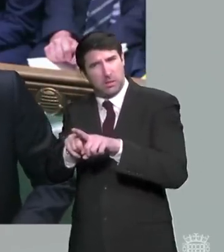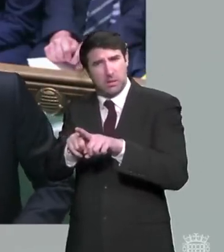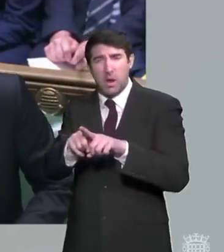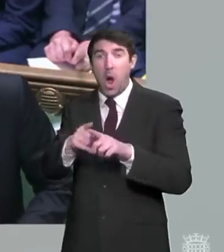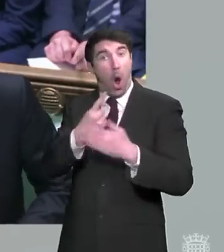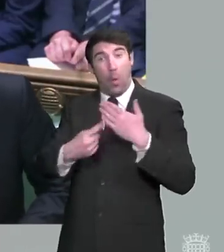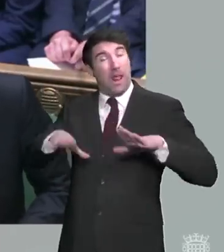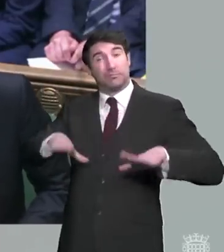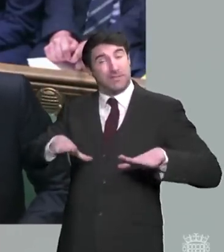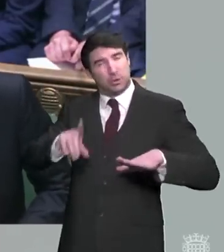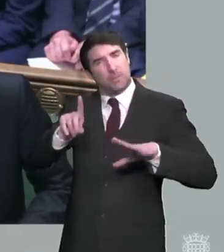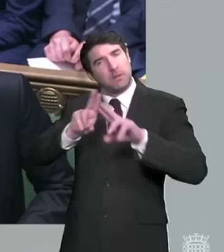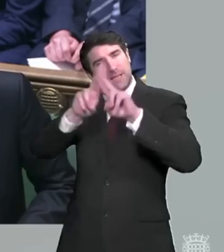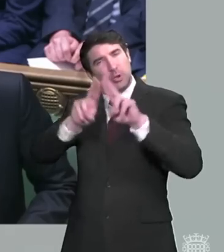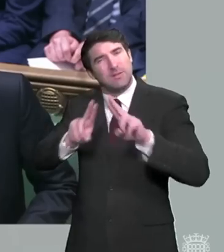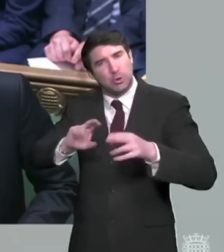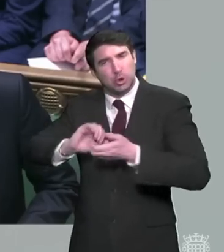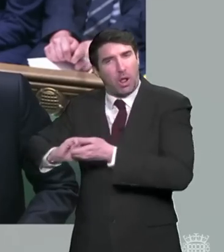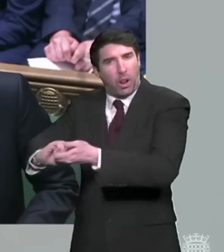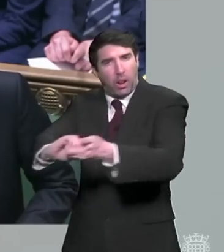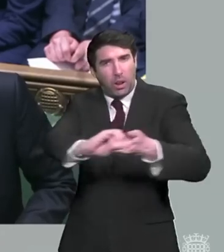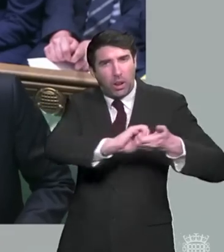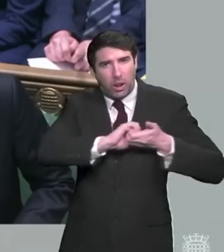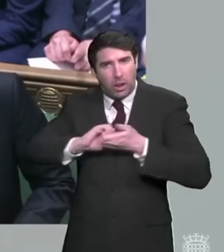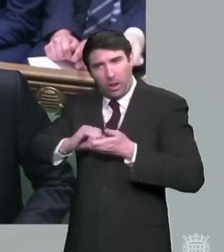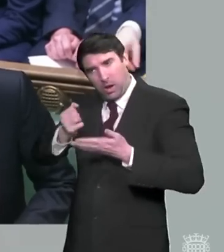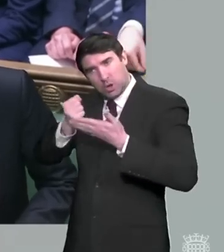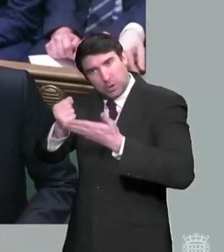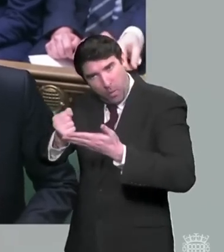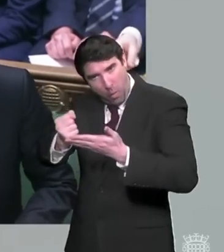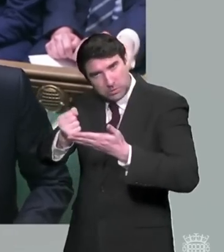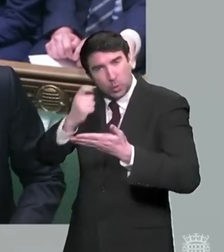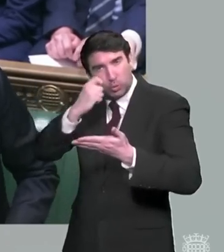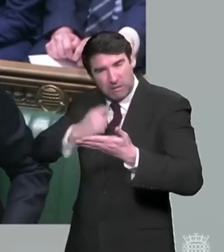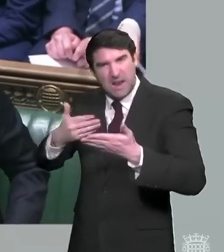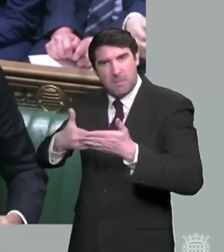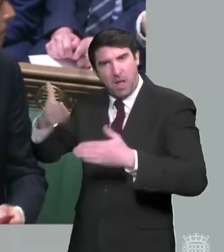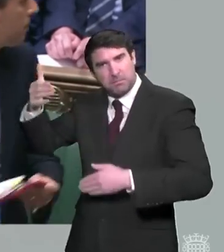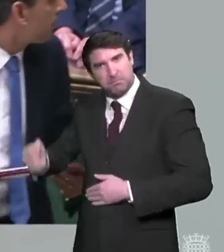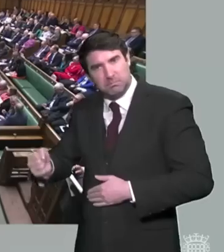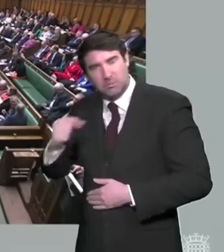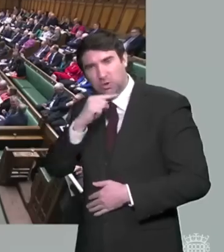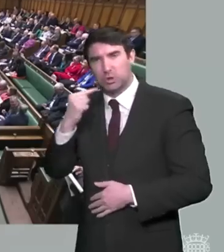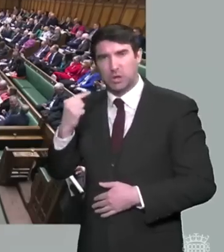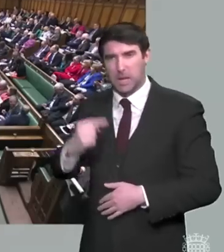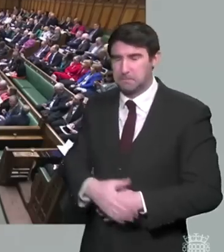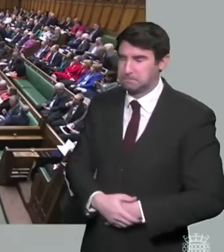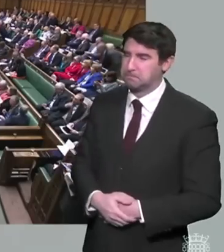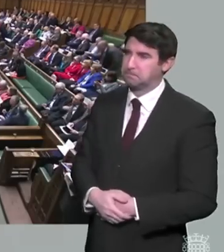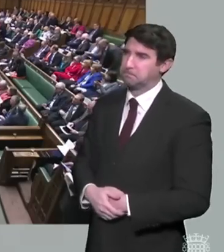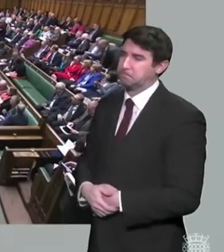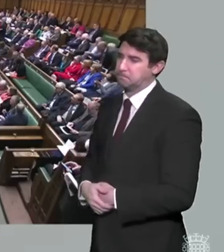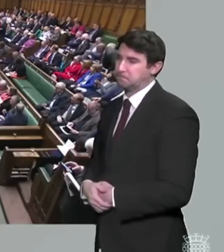international community continuing to show united condemnation and isolation of Russia. Terry McCarthy.